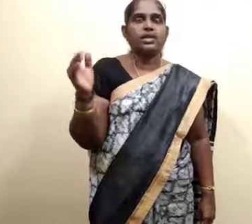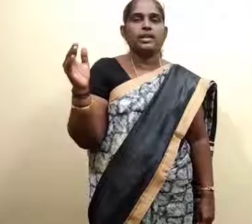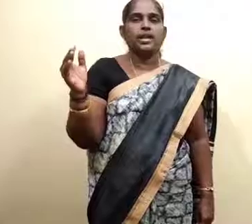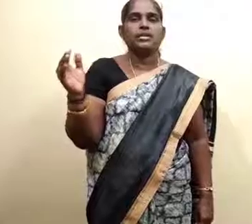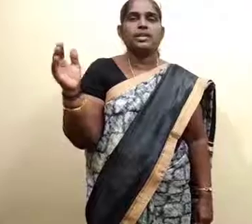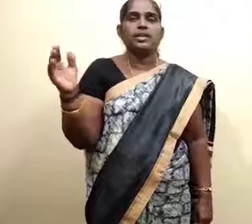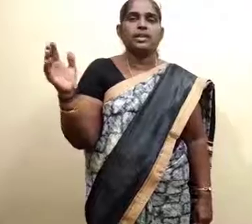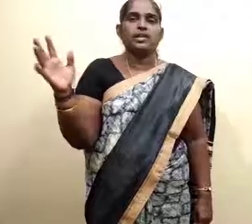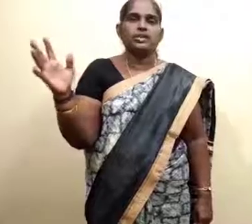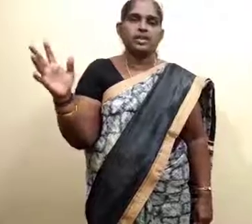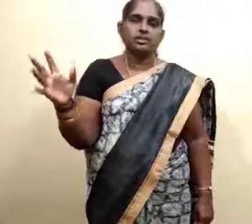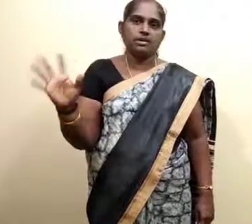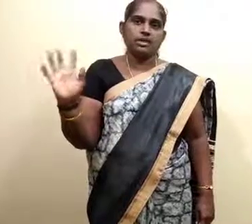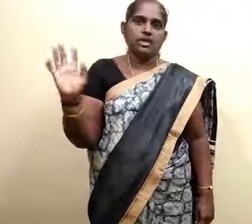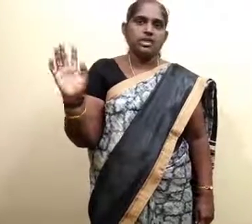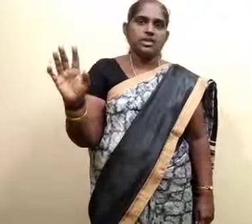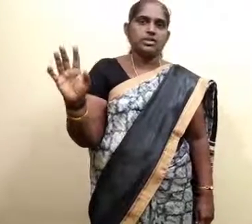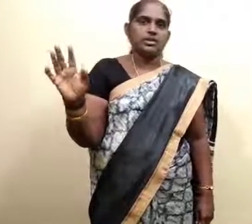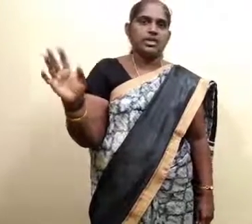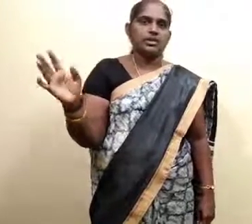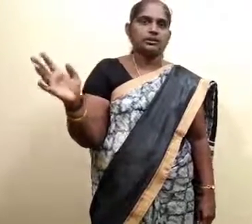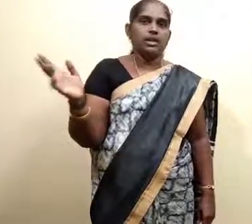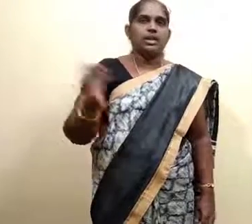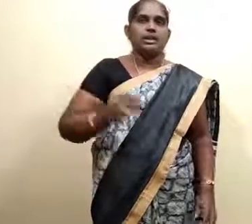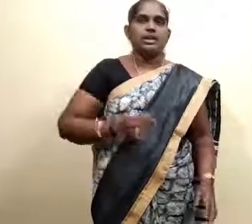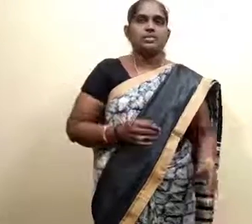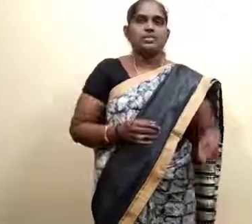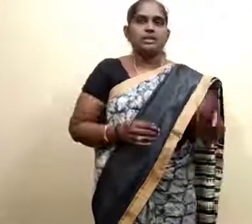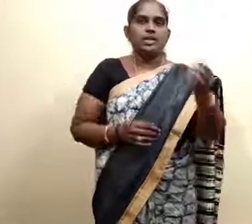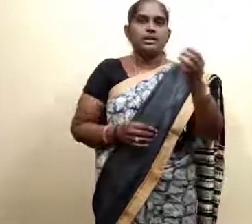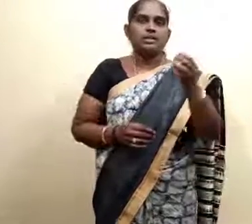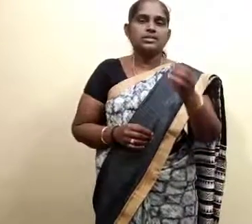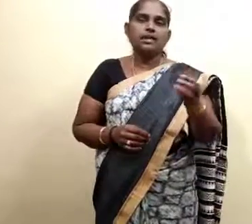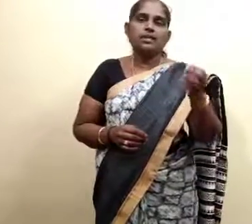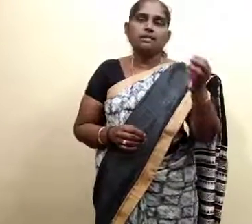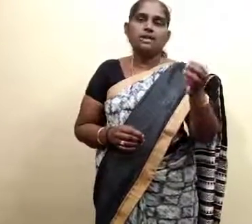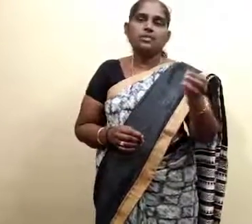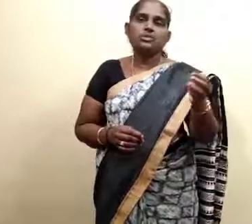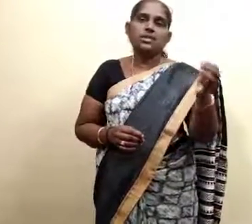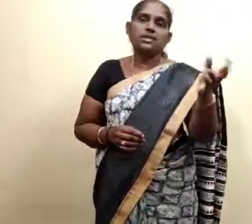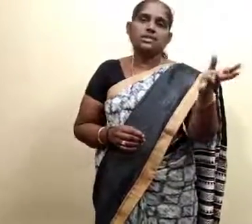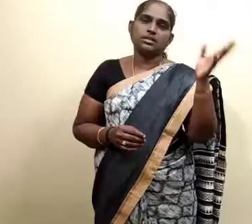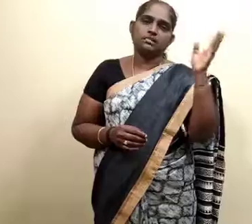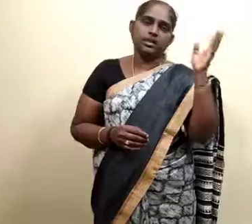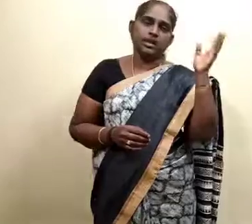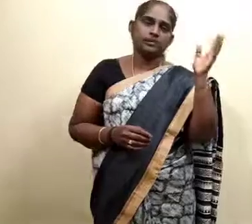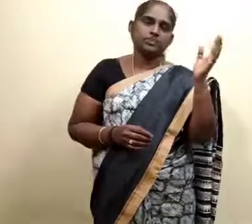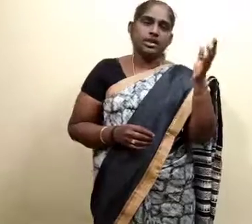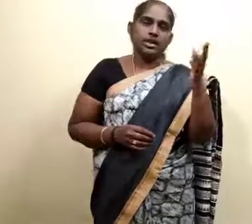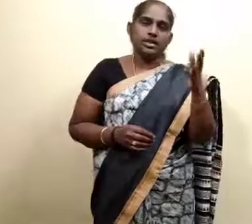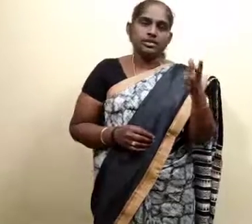in 1891. Next, industrial revolution in Germany.